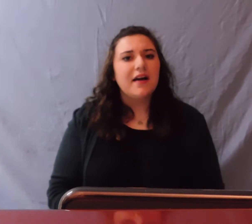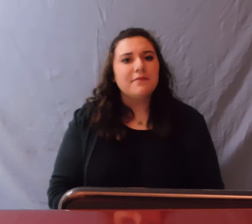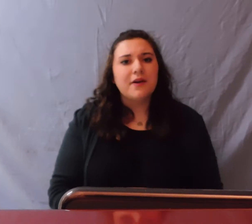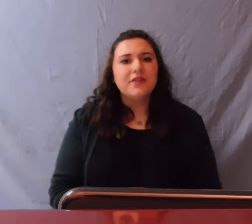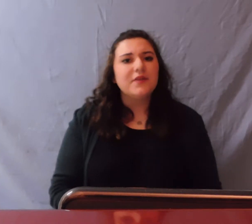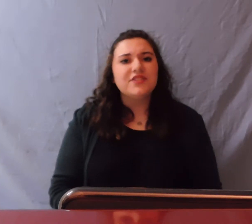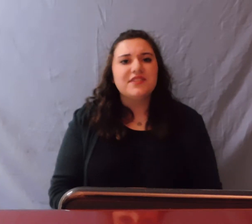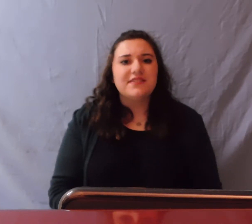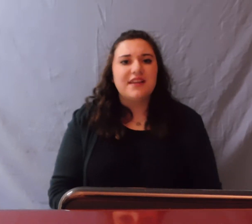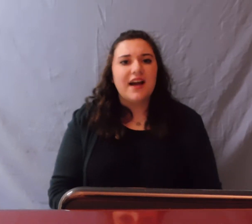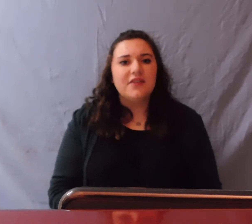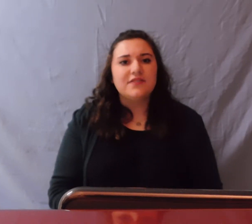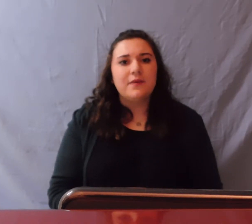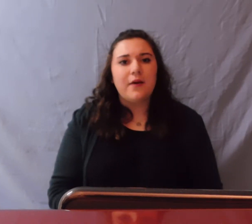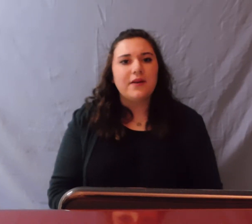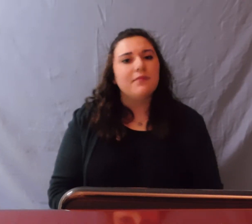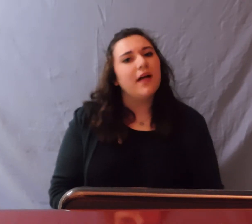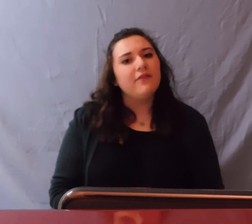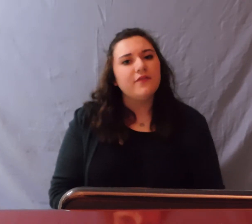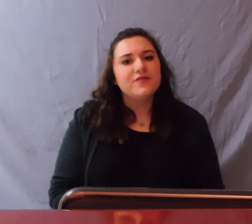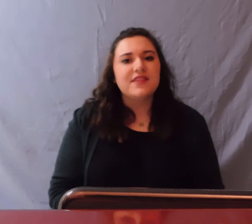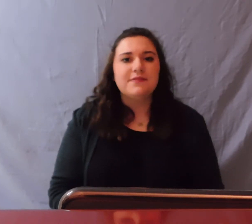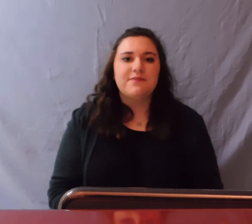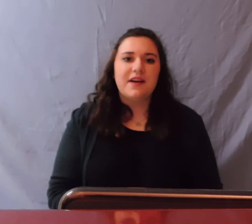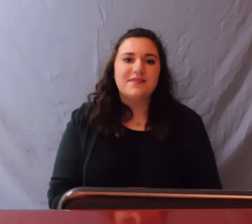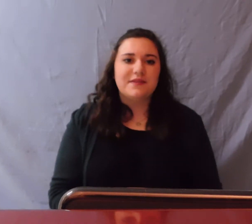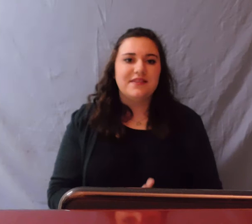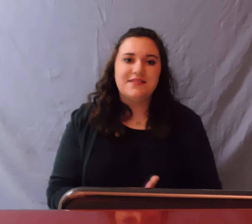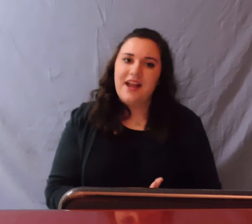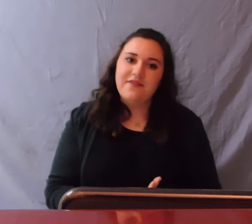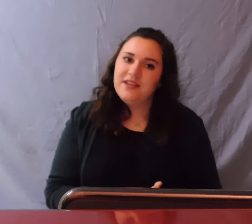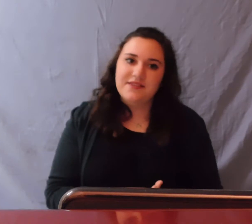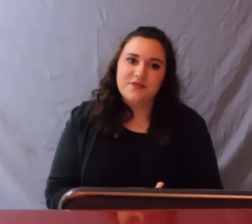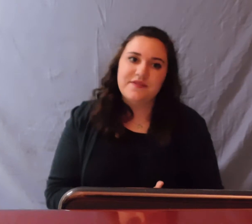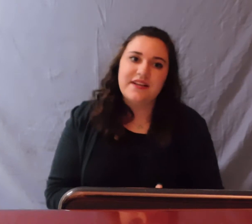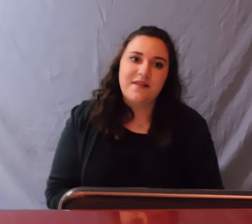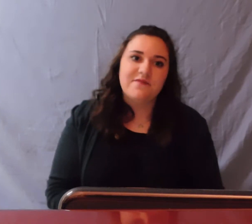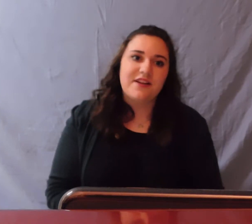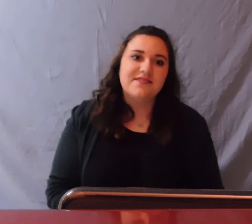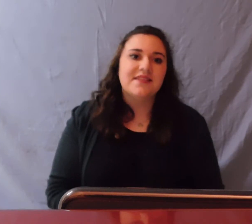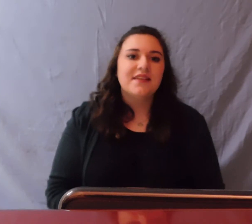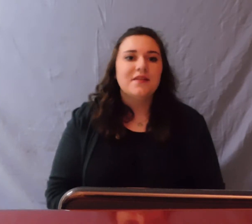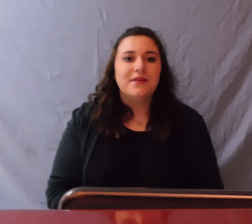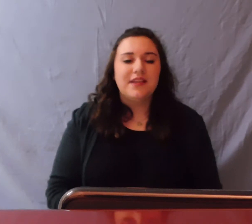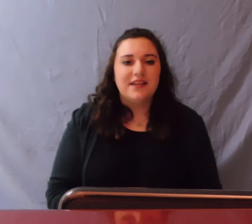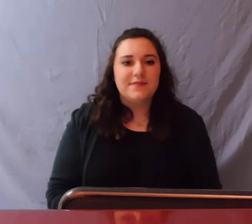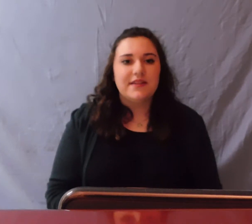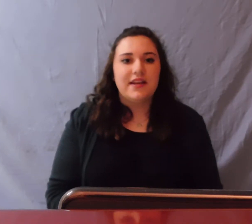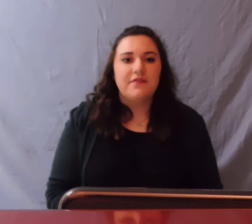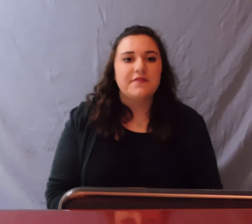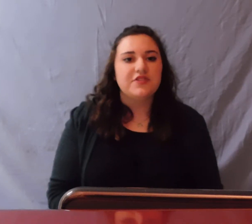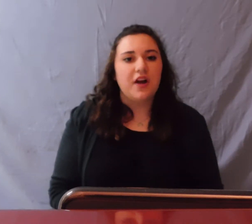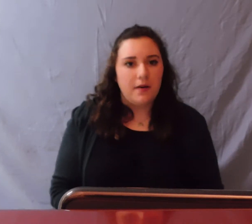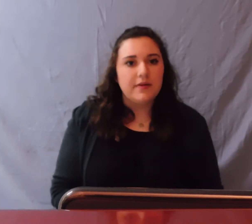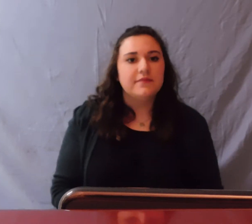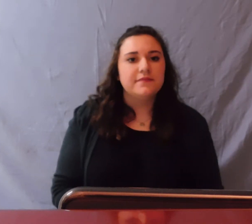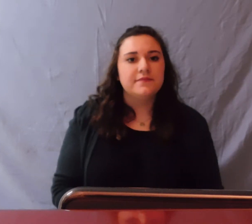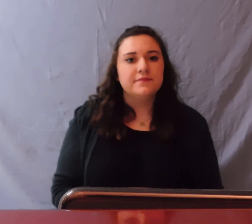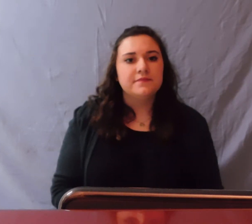My only question is, I don't see why I wouldn't apply for food stamps if my husband doesn't have any source of income for us, being that he's been laid off of his job.